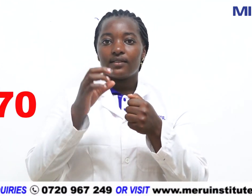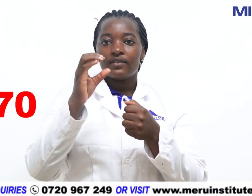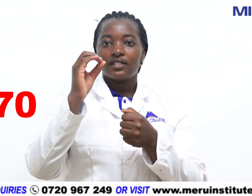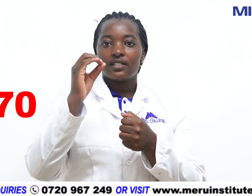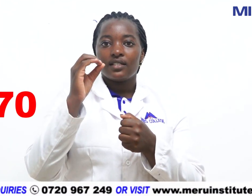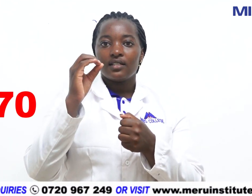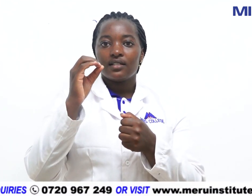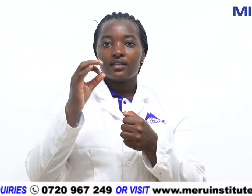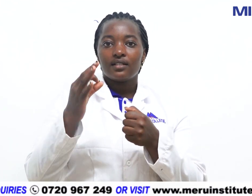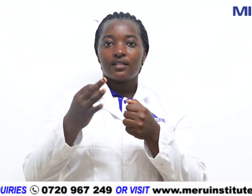70,